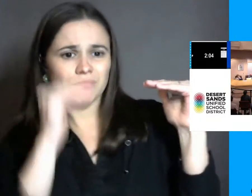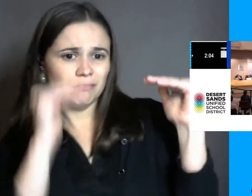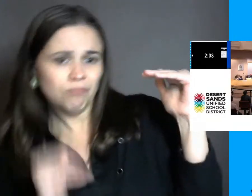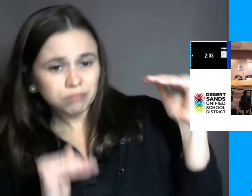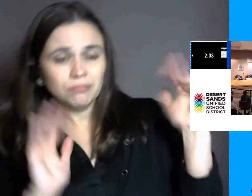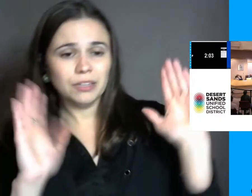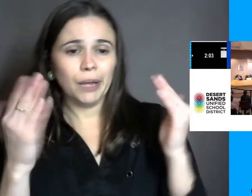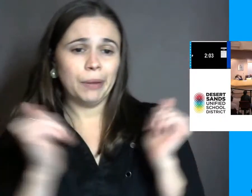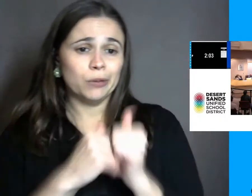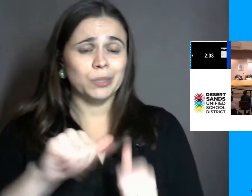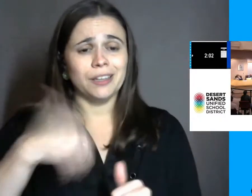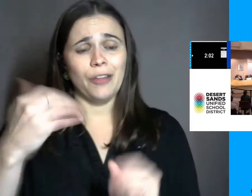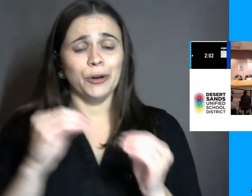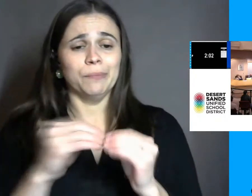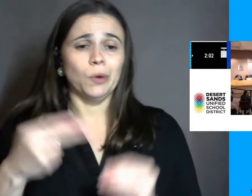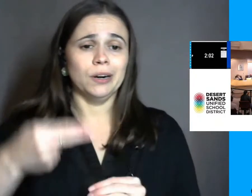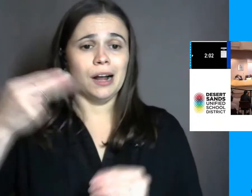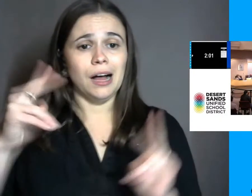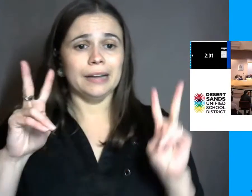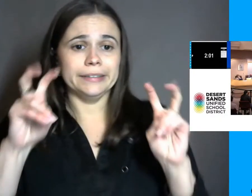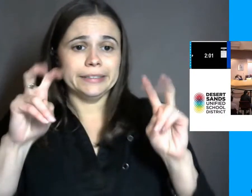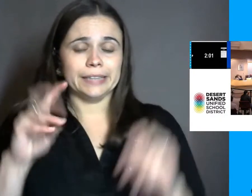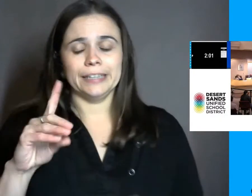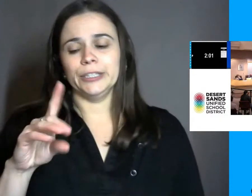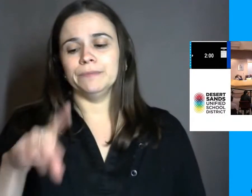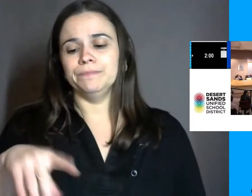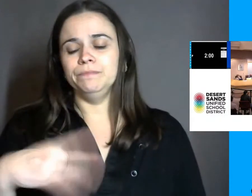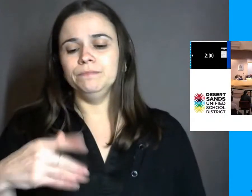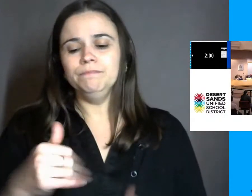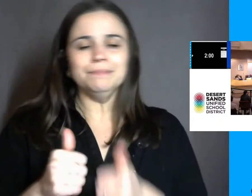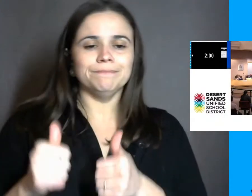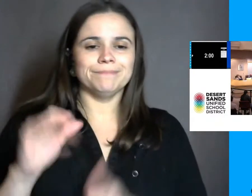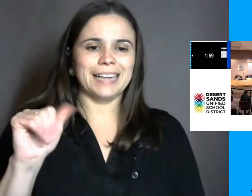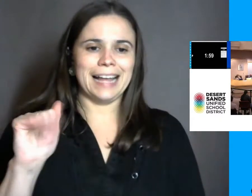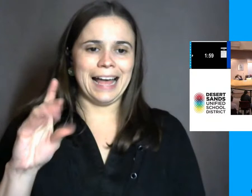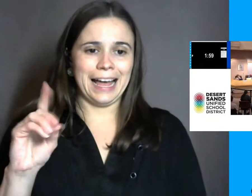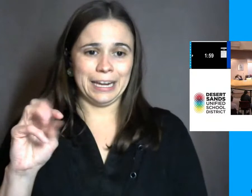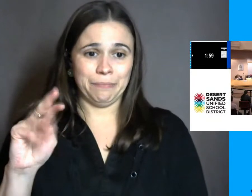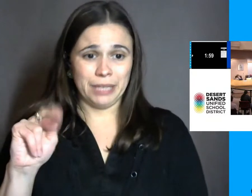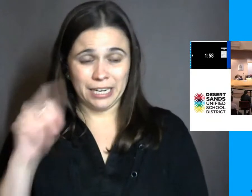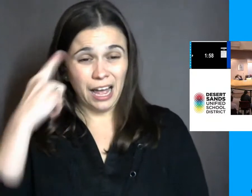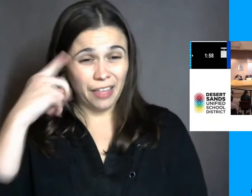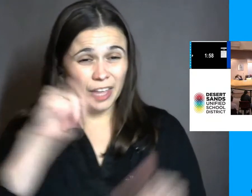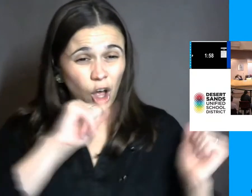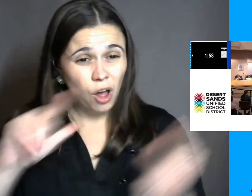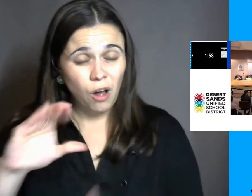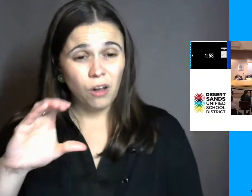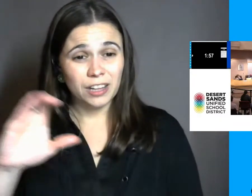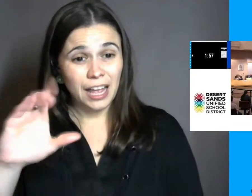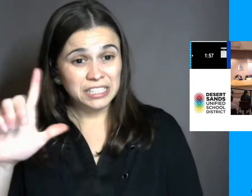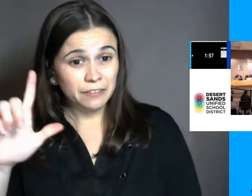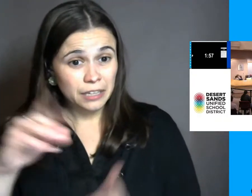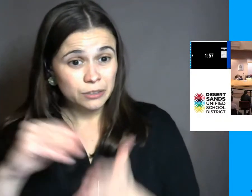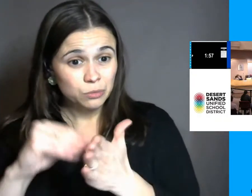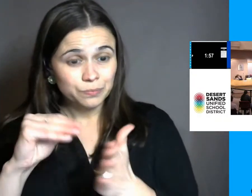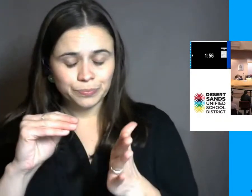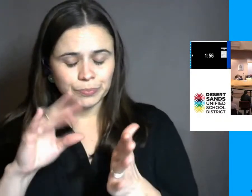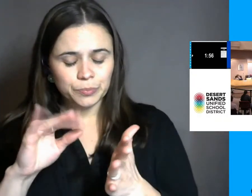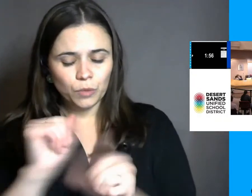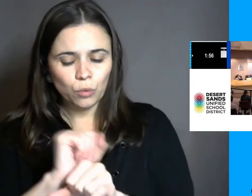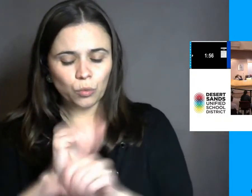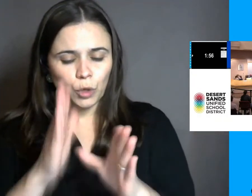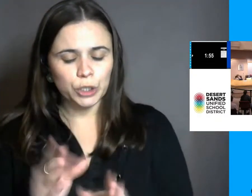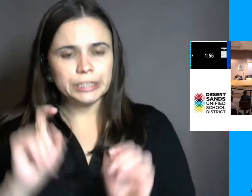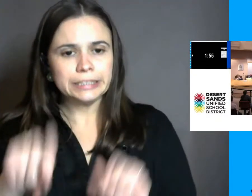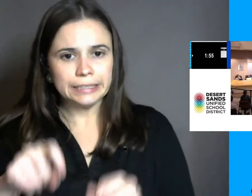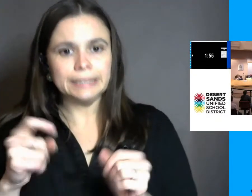administrators. I think all classified deserves a pay raise for being at work to help serve all of our students. I came to work